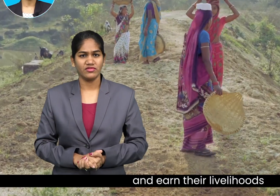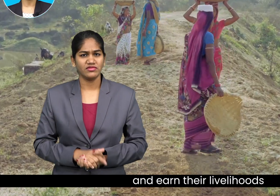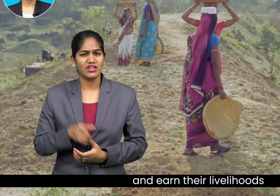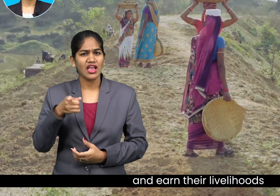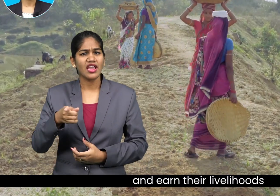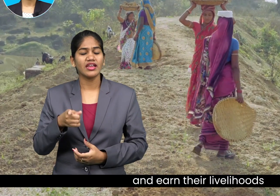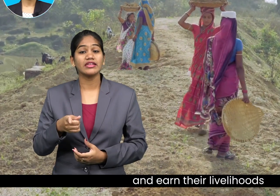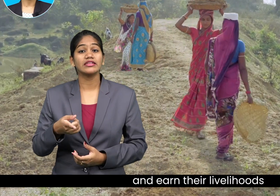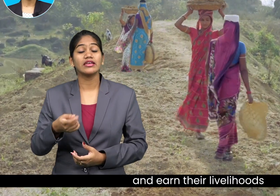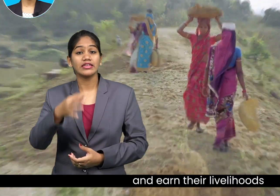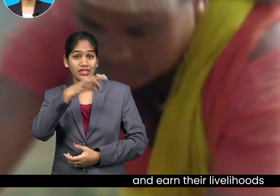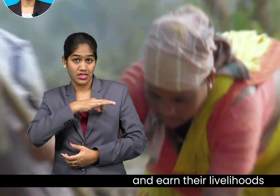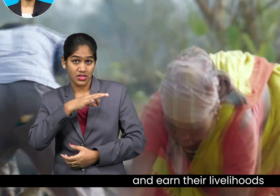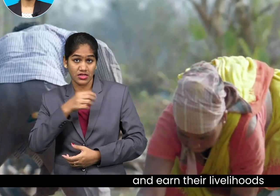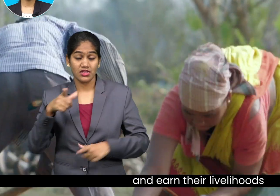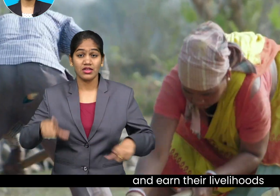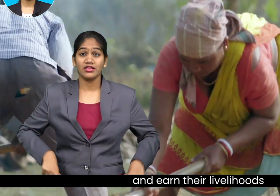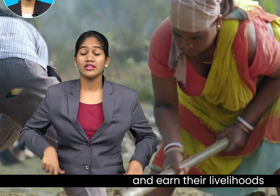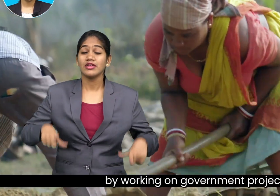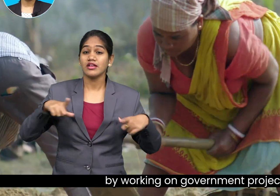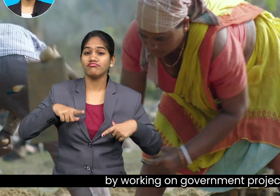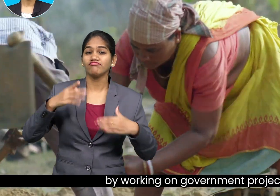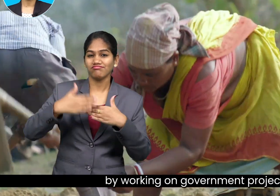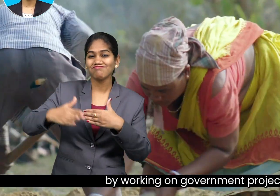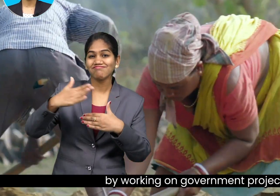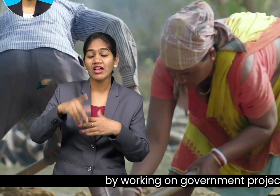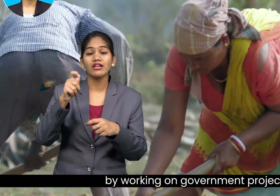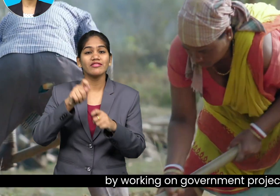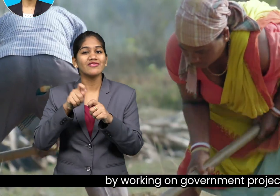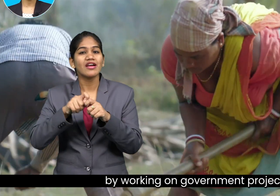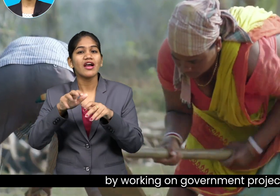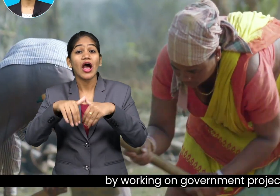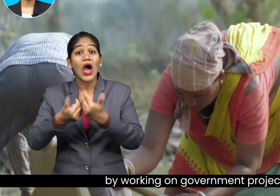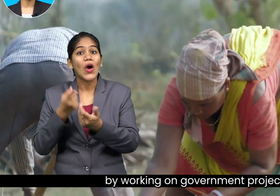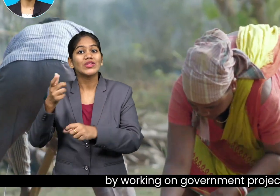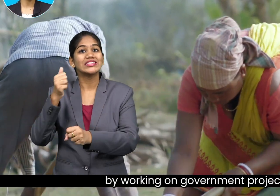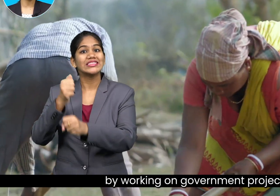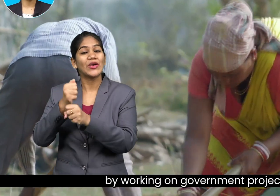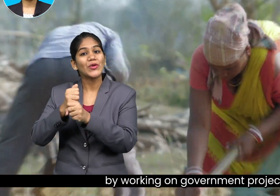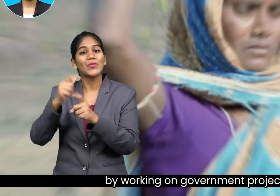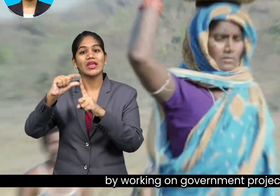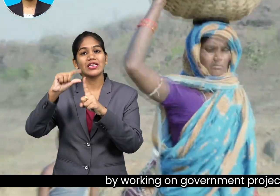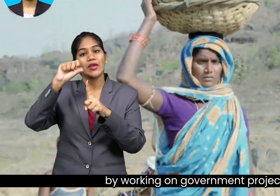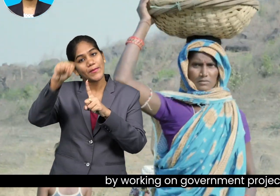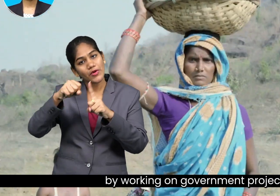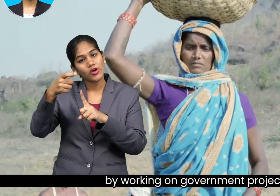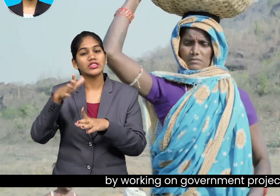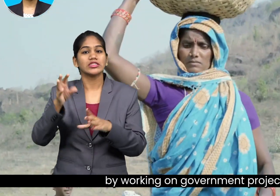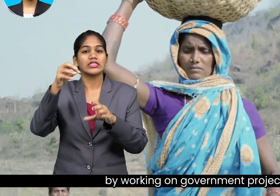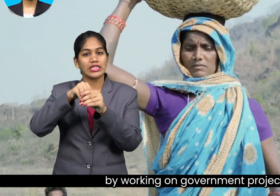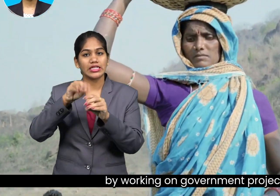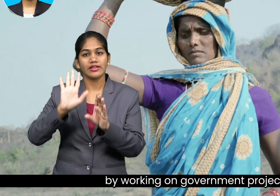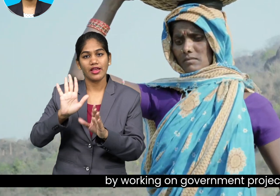and earn their livelihoods by working on government projects.